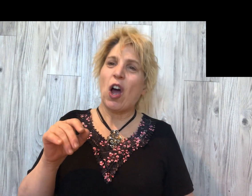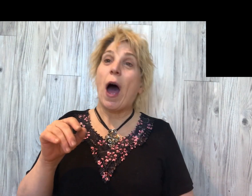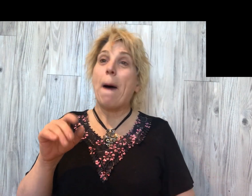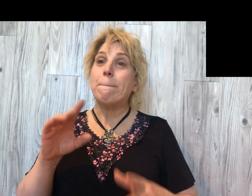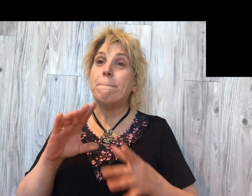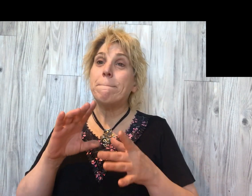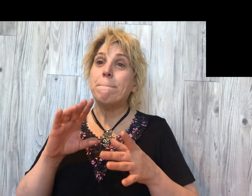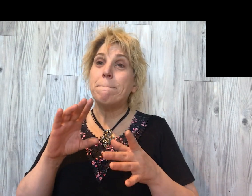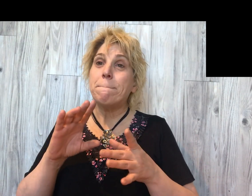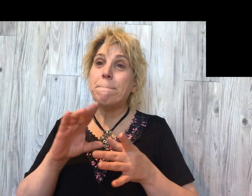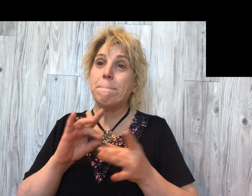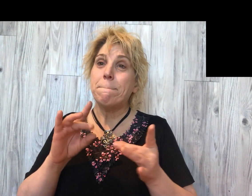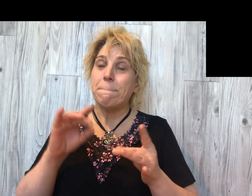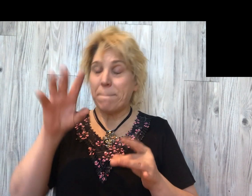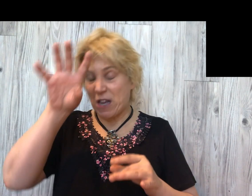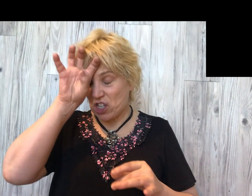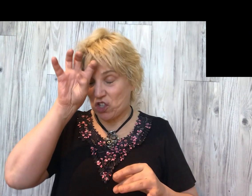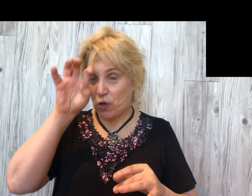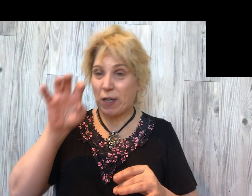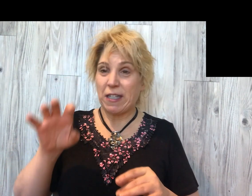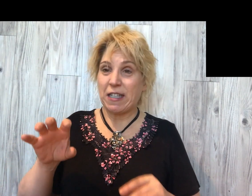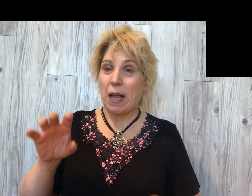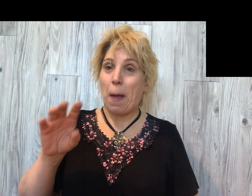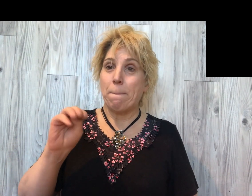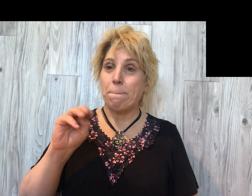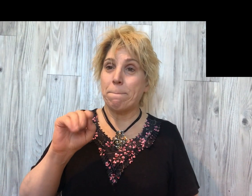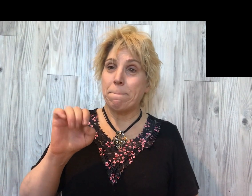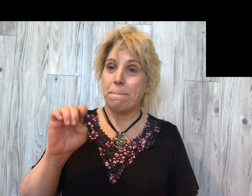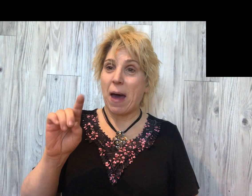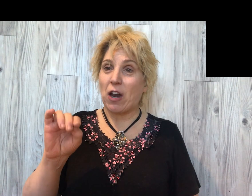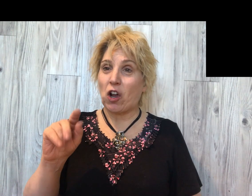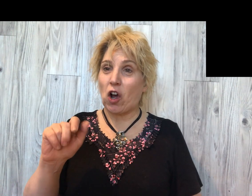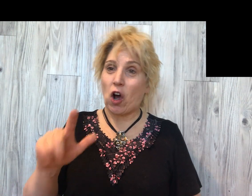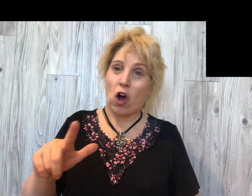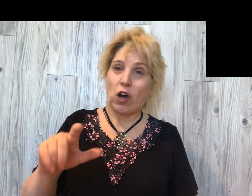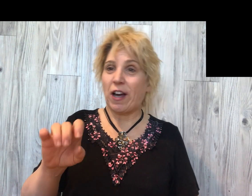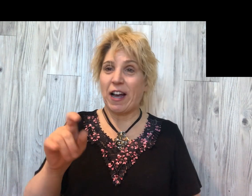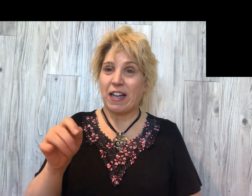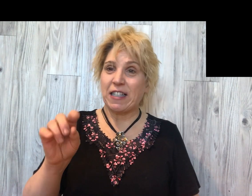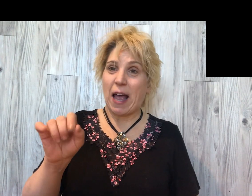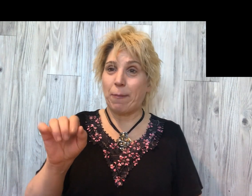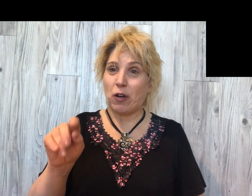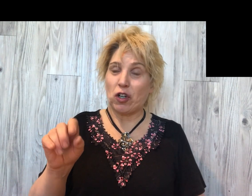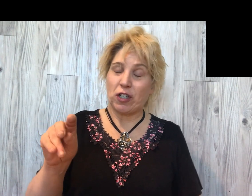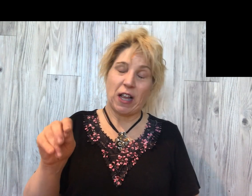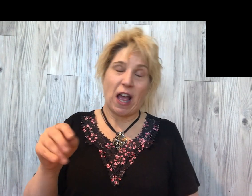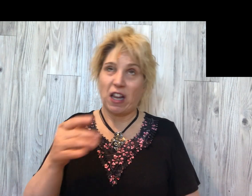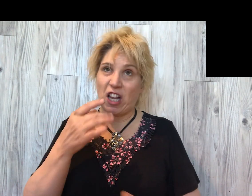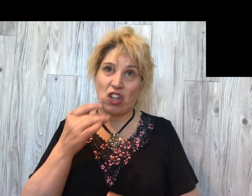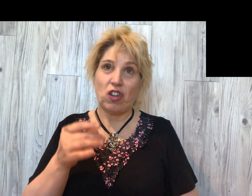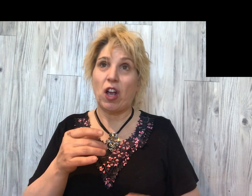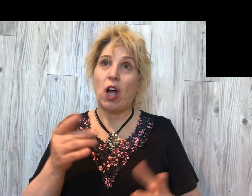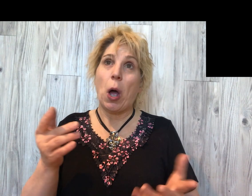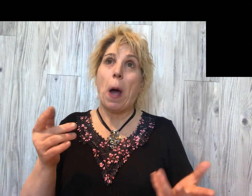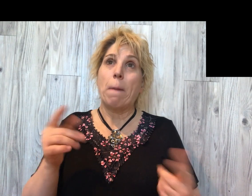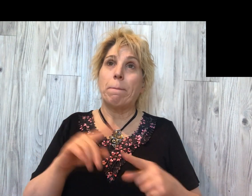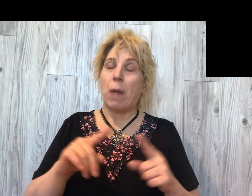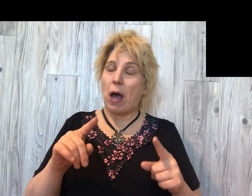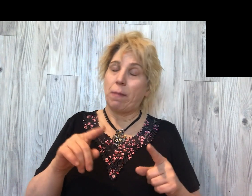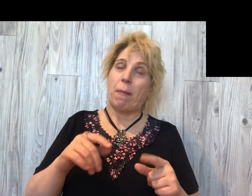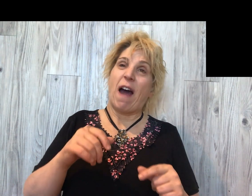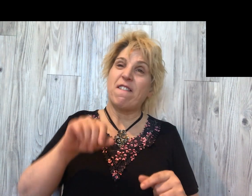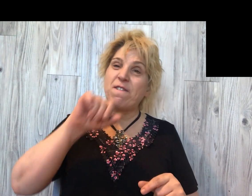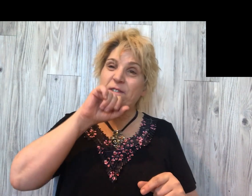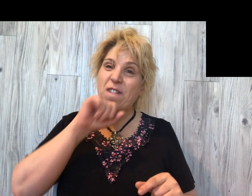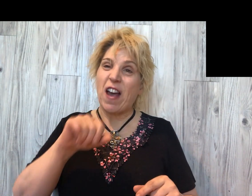Grafton. I've started reading the Patricia Cornwell Medical Examiner Mysteries, which are very cool and very interesting. John Scalzi's